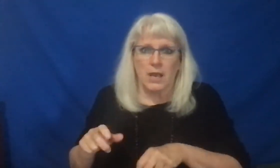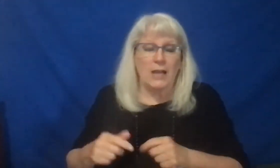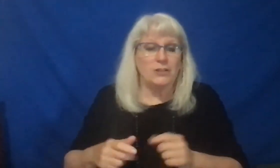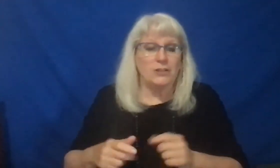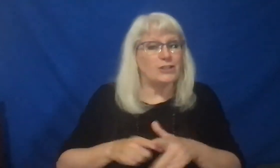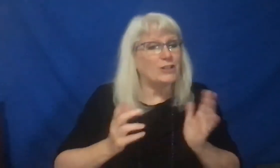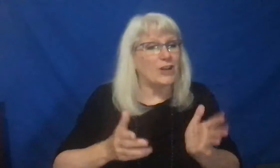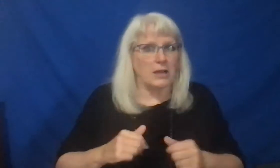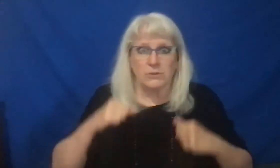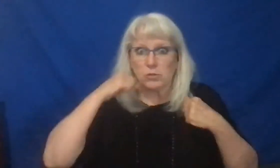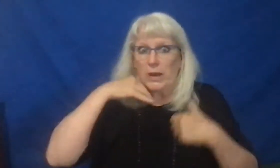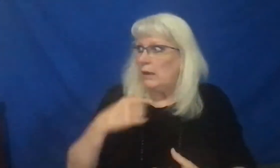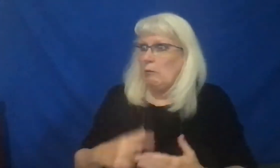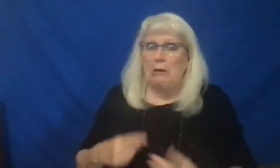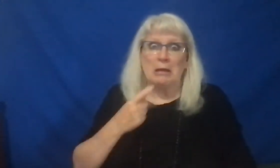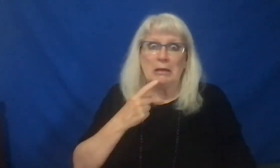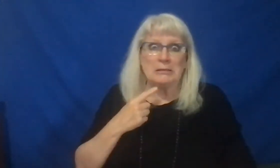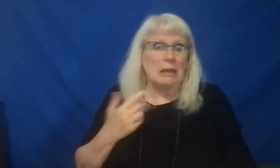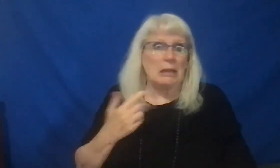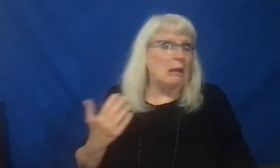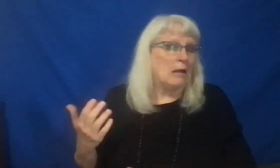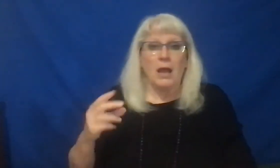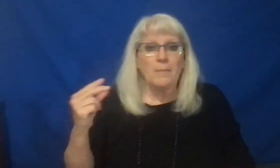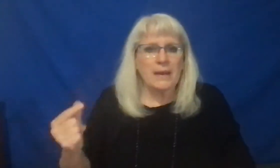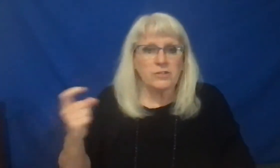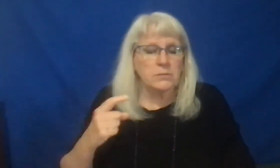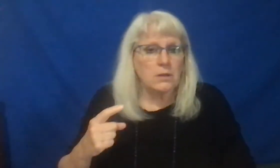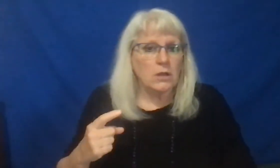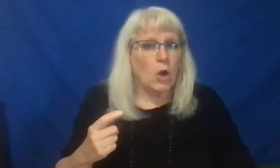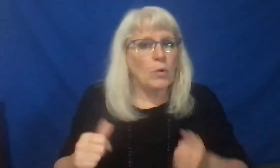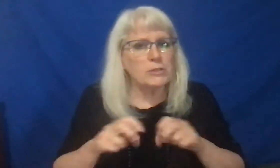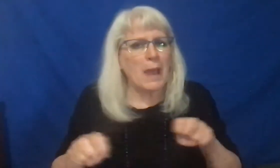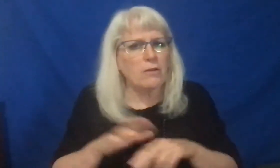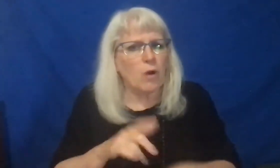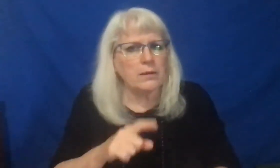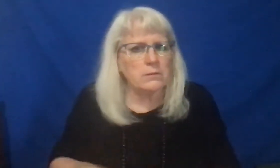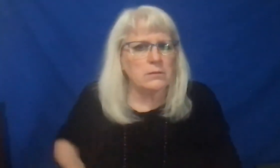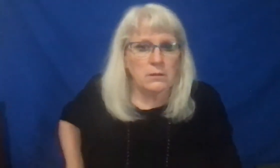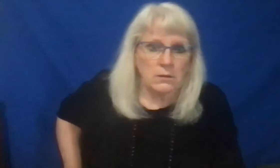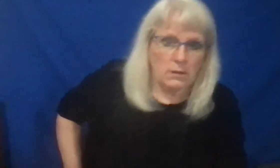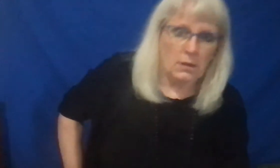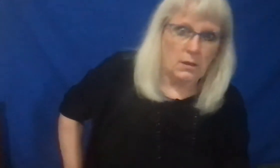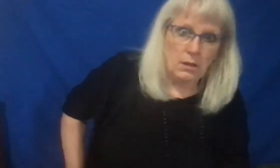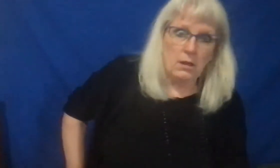What am I going to say? And she immediately asked me what panel I served on. Internal dialogue is